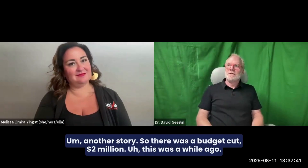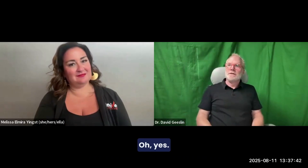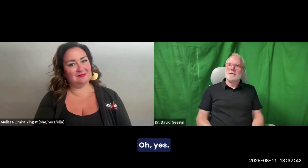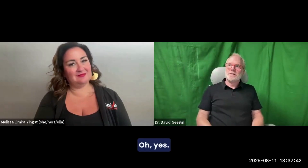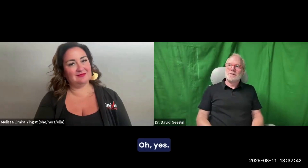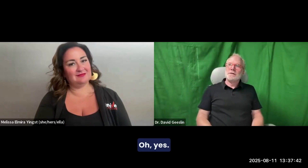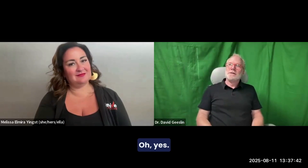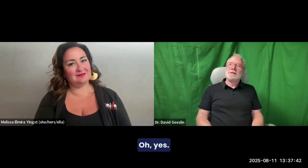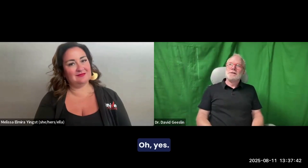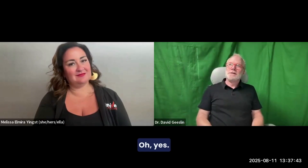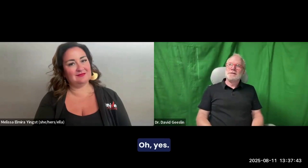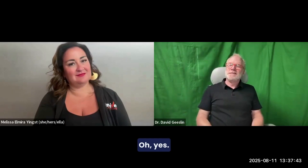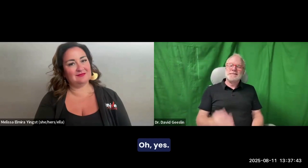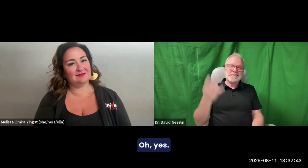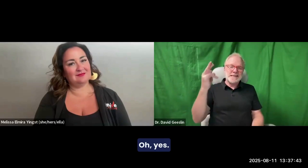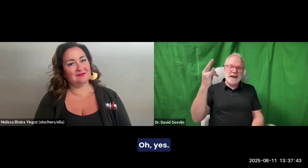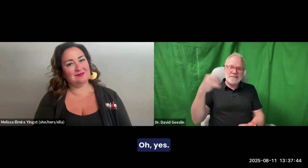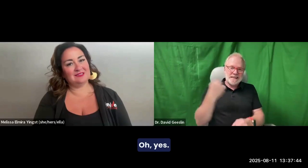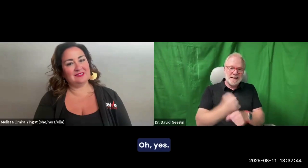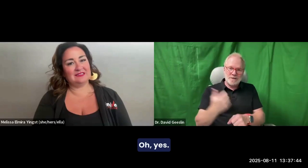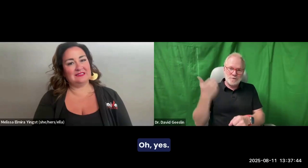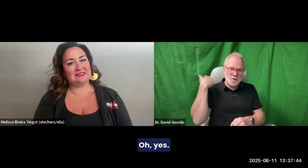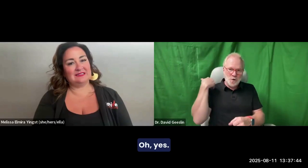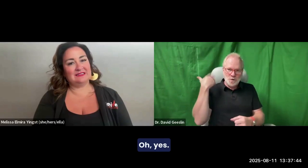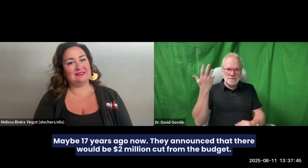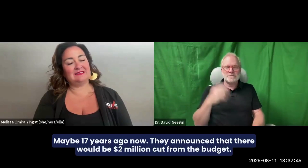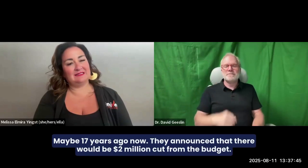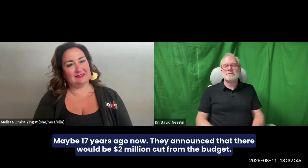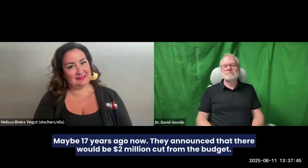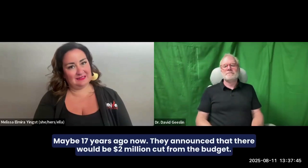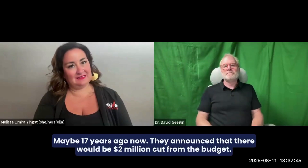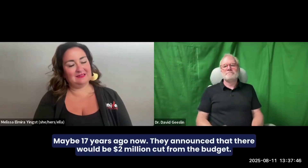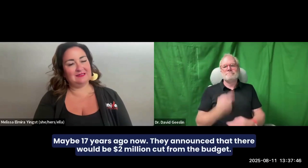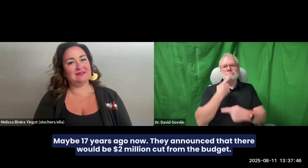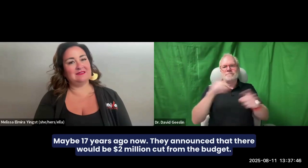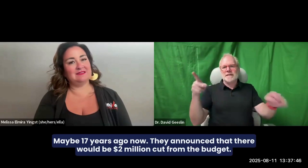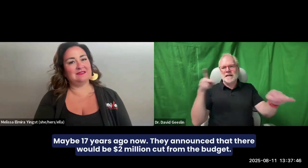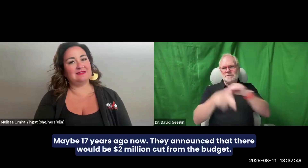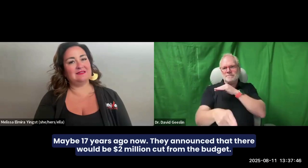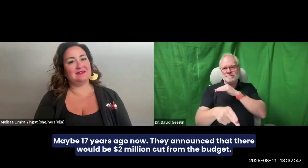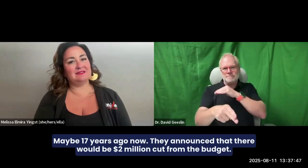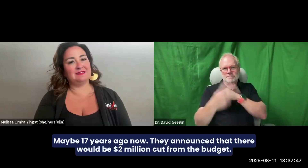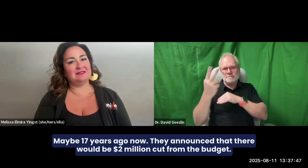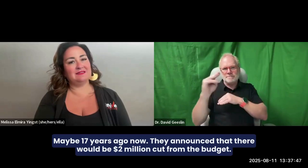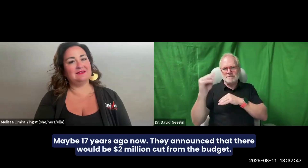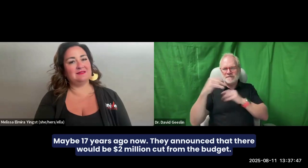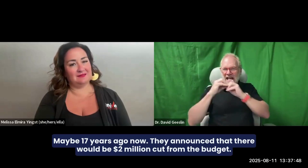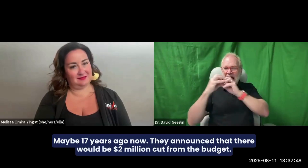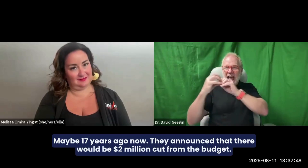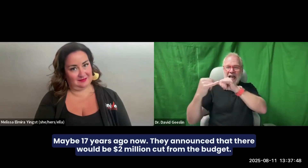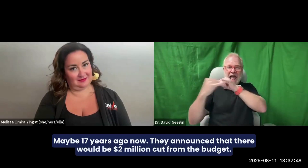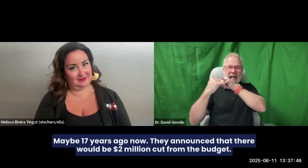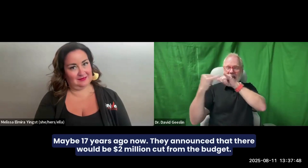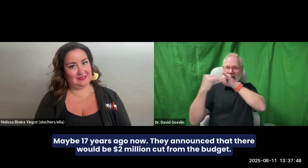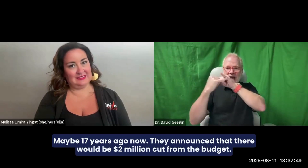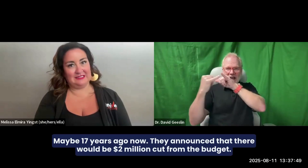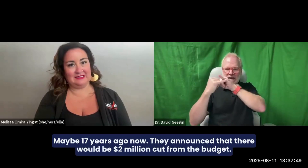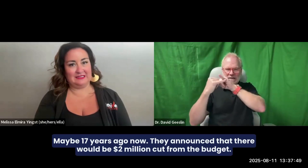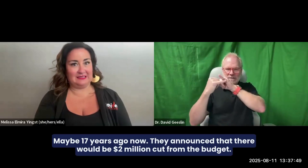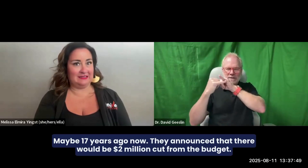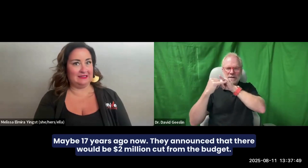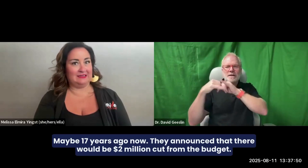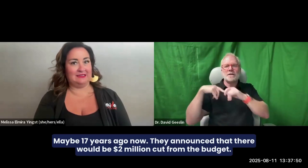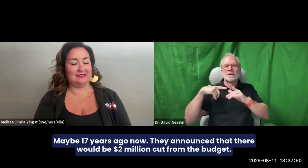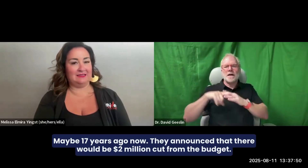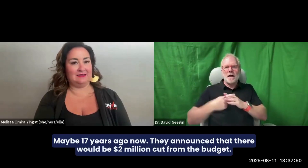story. So there was a budget cut, Yes. 2 million. This was a while ago, maybe 17 years ago now. They announced that there would be